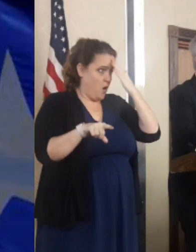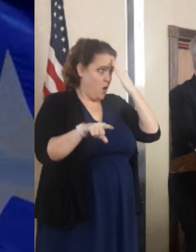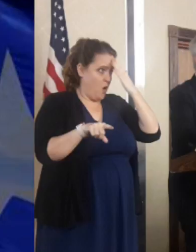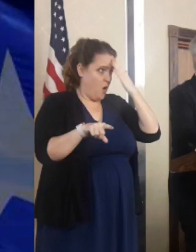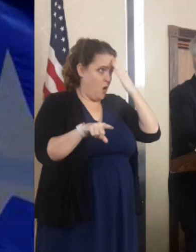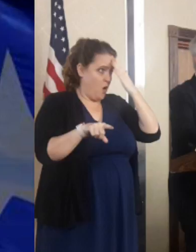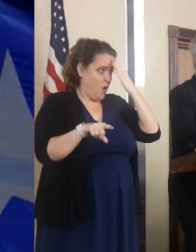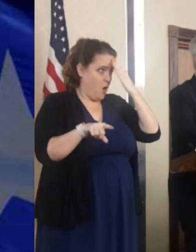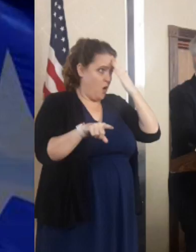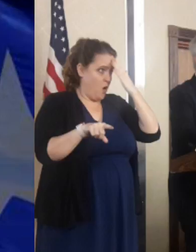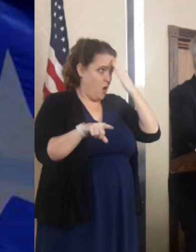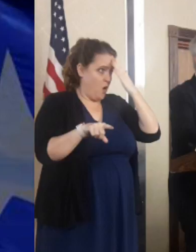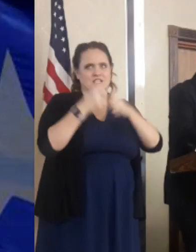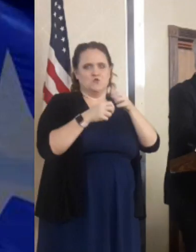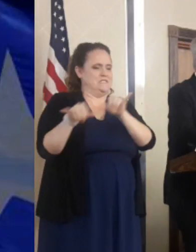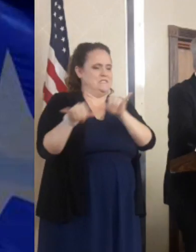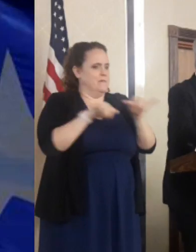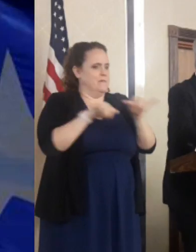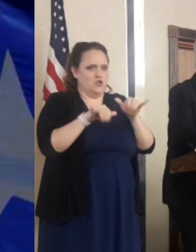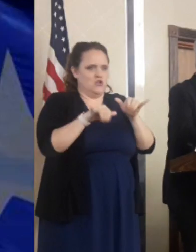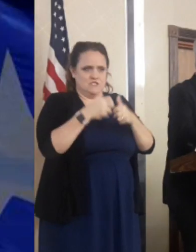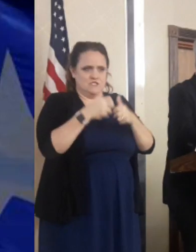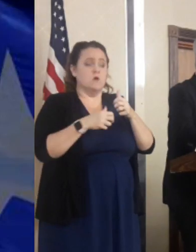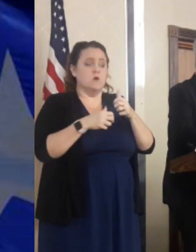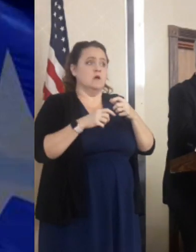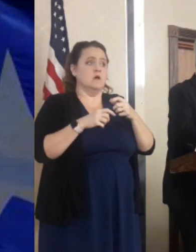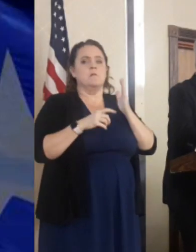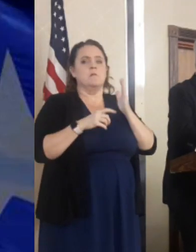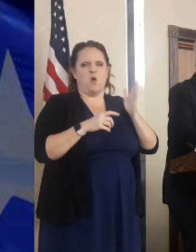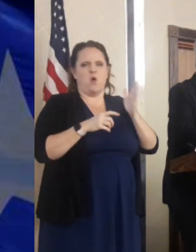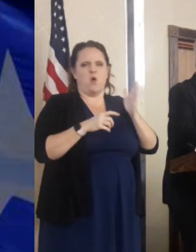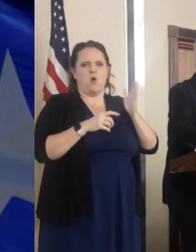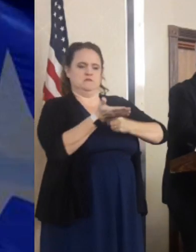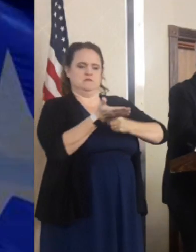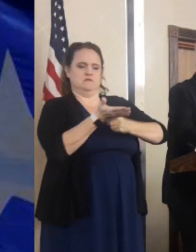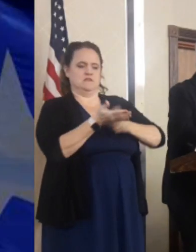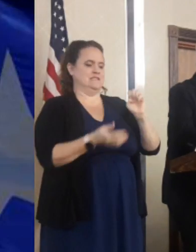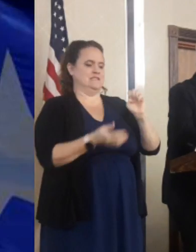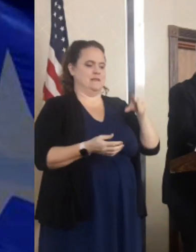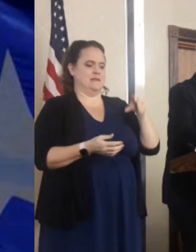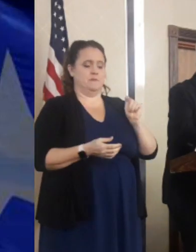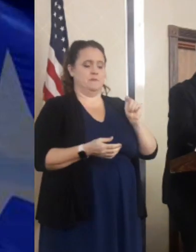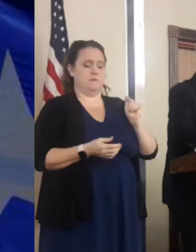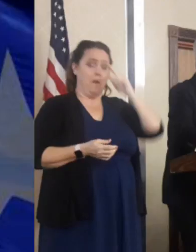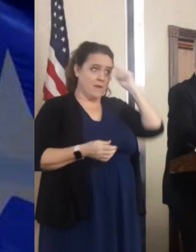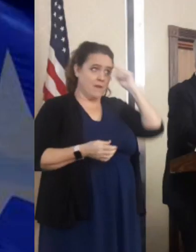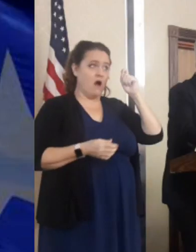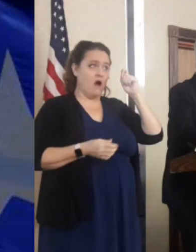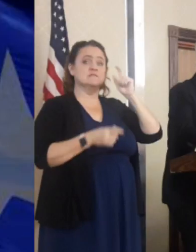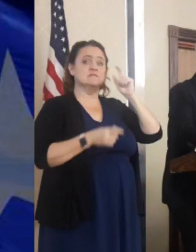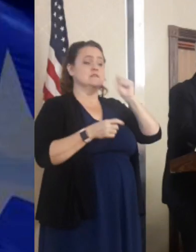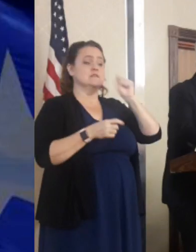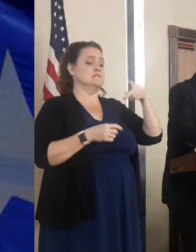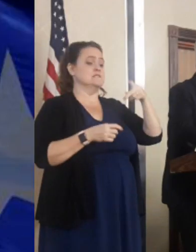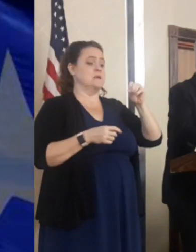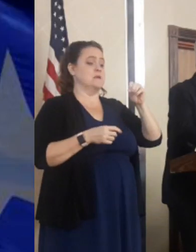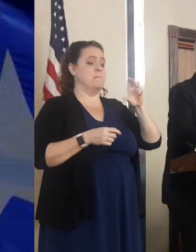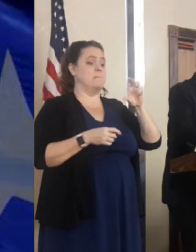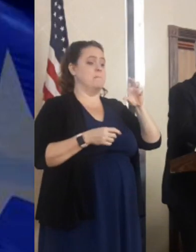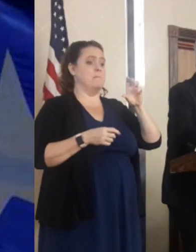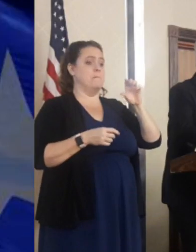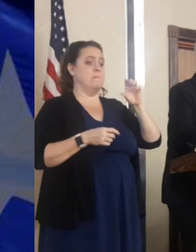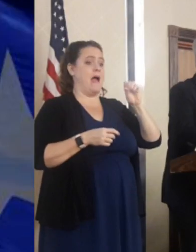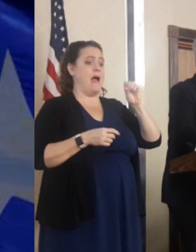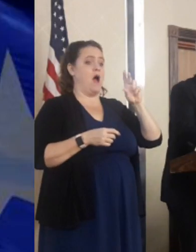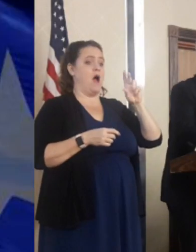of similar fashion, but will be entertained in September because spouse is not in red. I can't bring it up today.